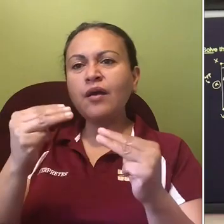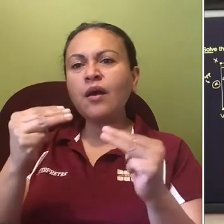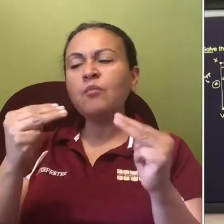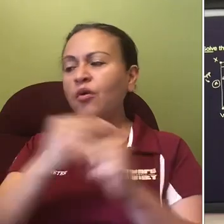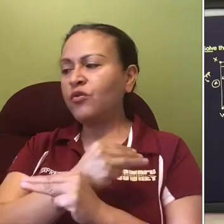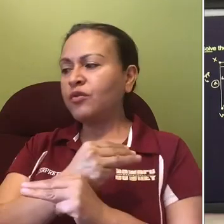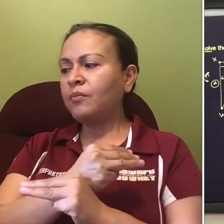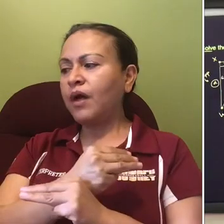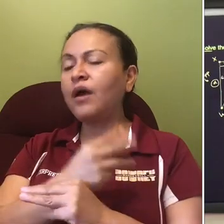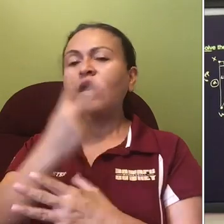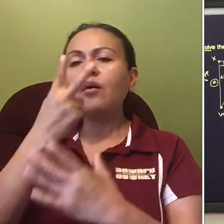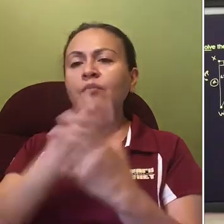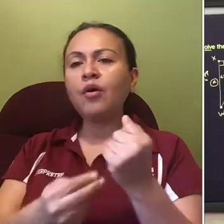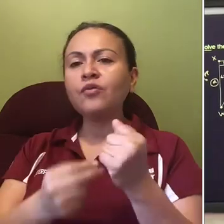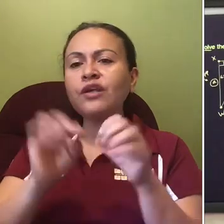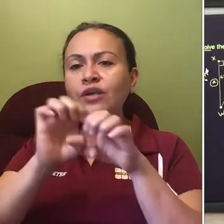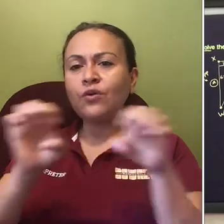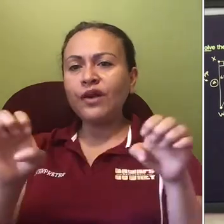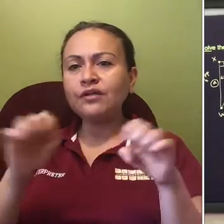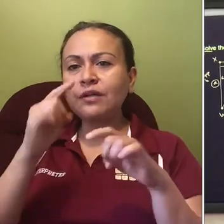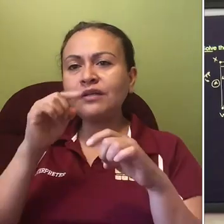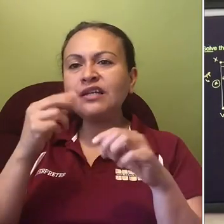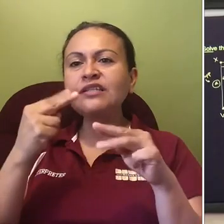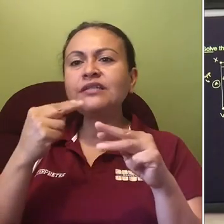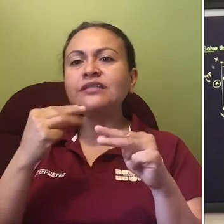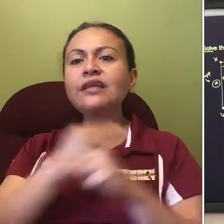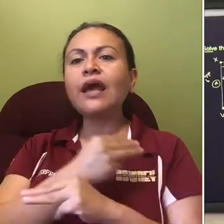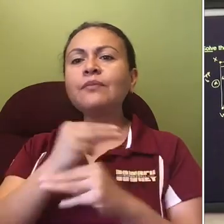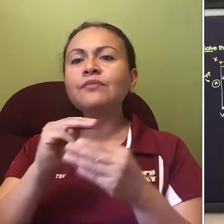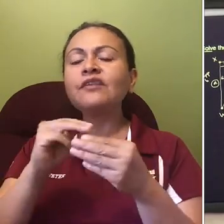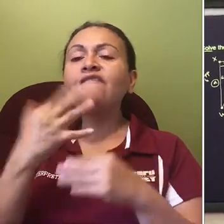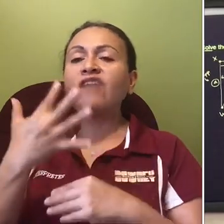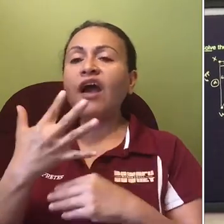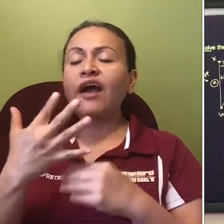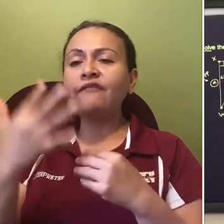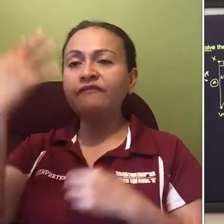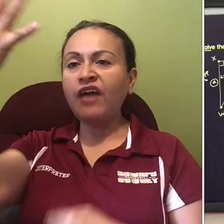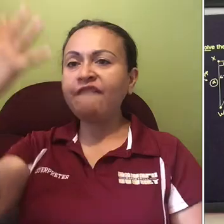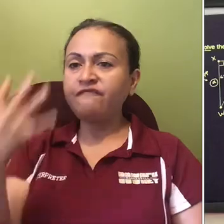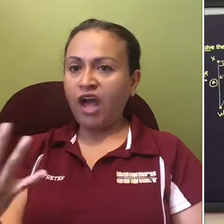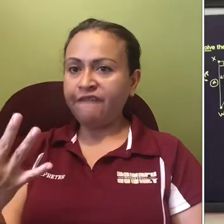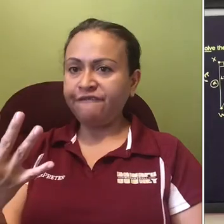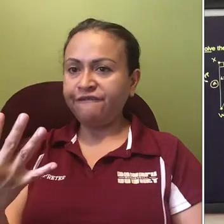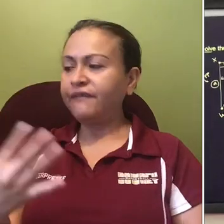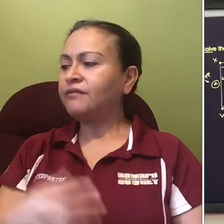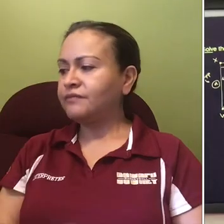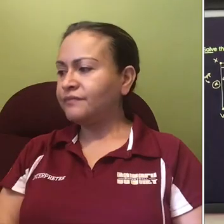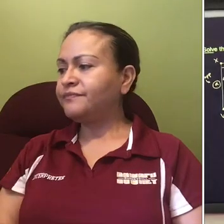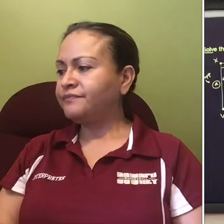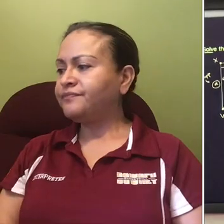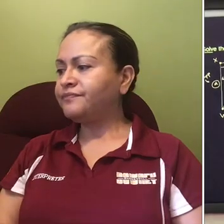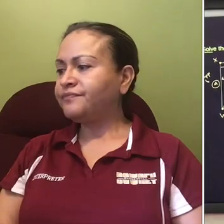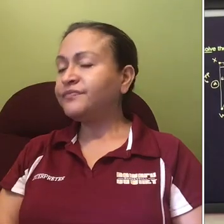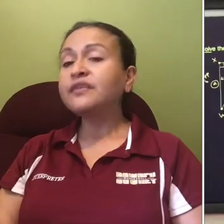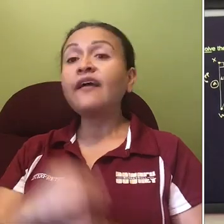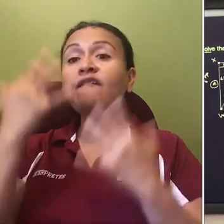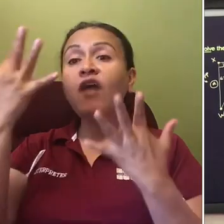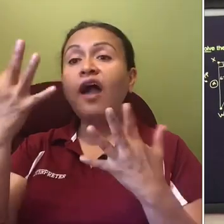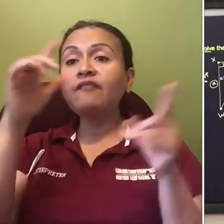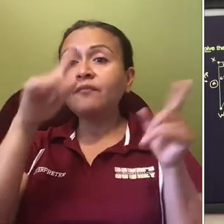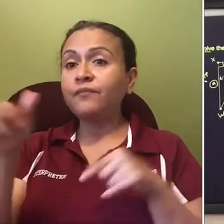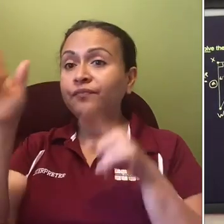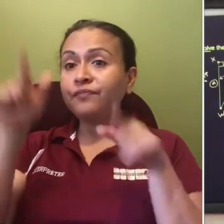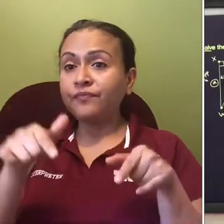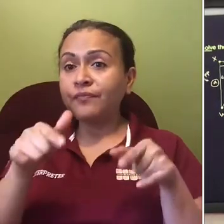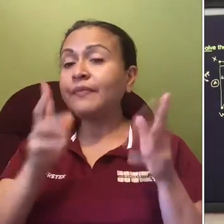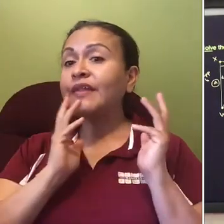of this equation times 5. So let's do that. 5 times 5. These cancel out, and we are